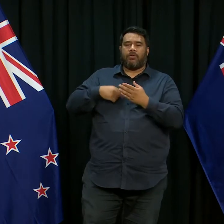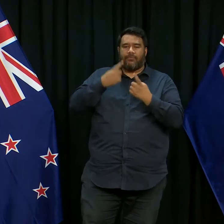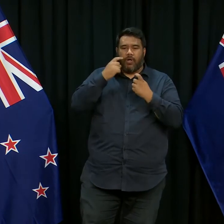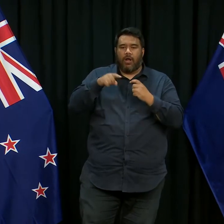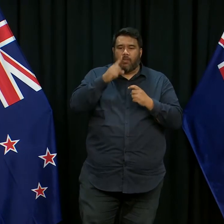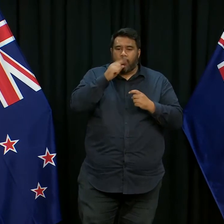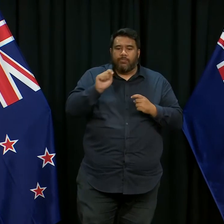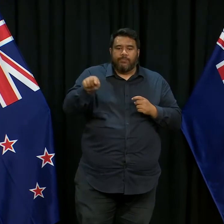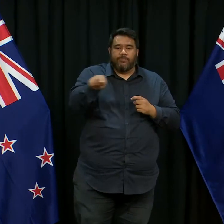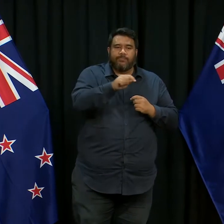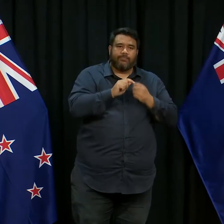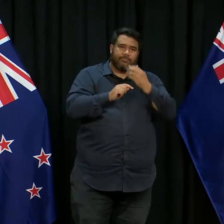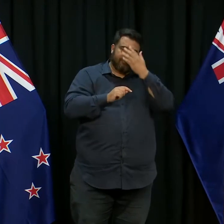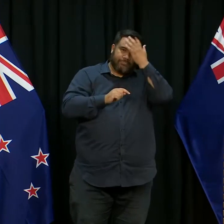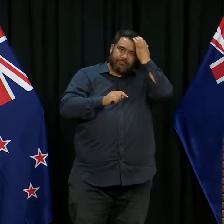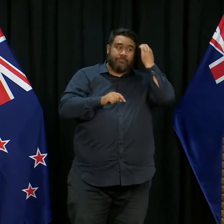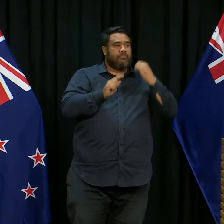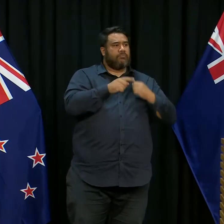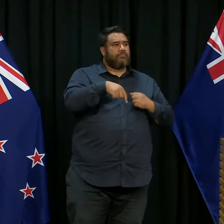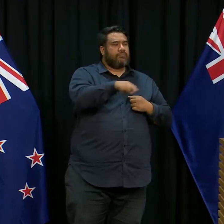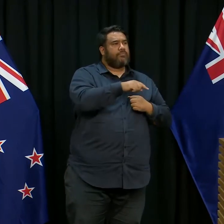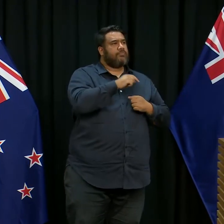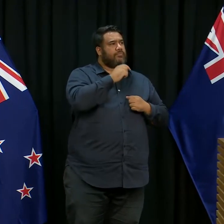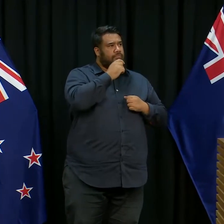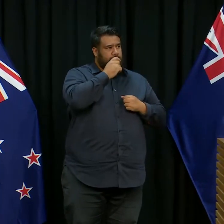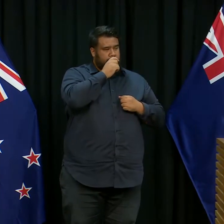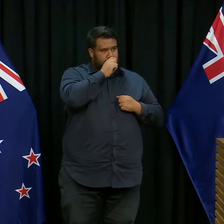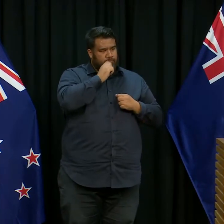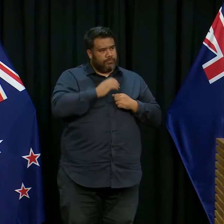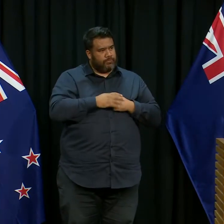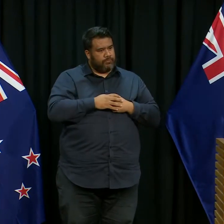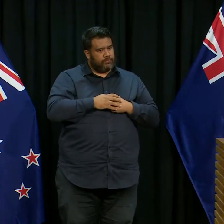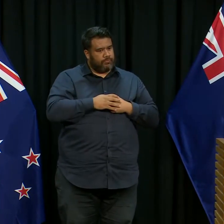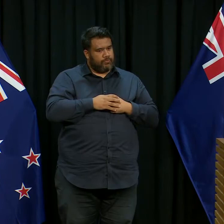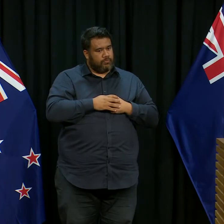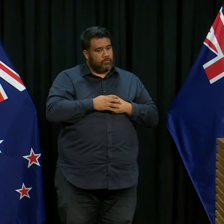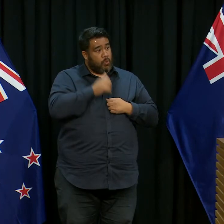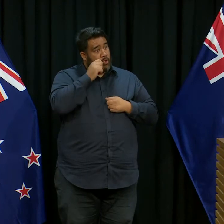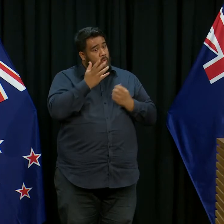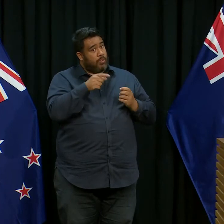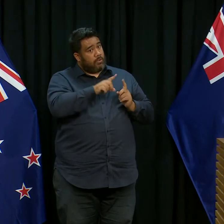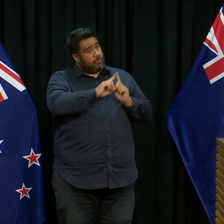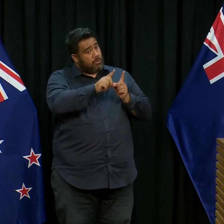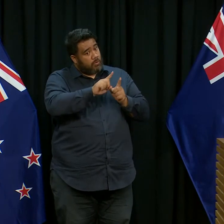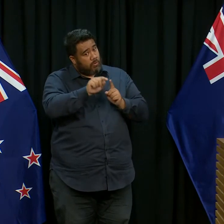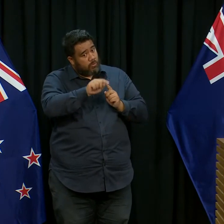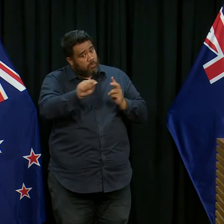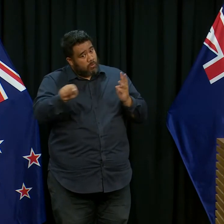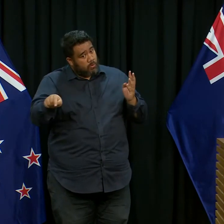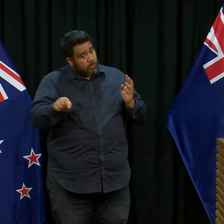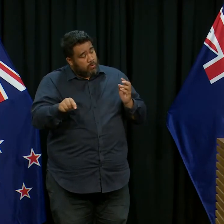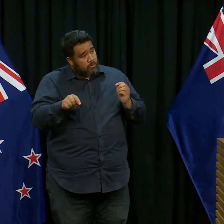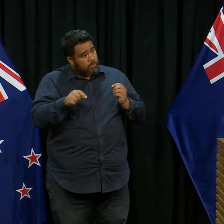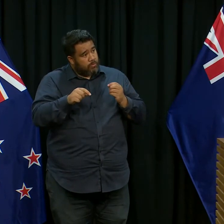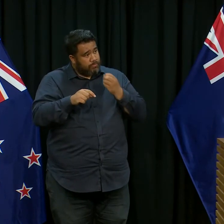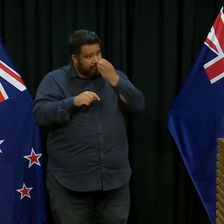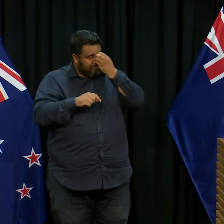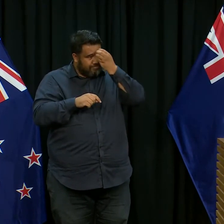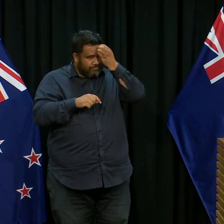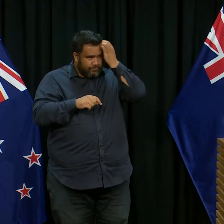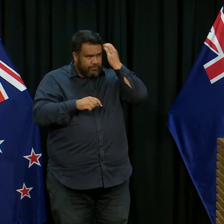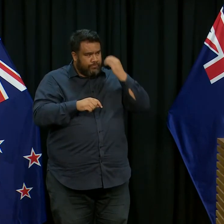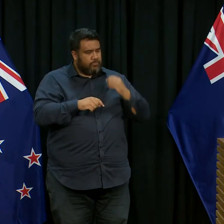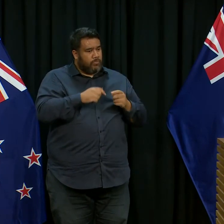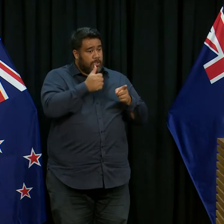But once we knew the venues they had been, we were able to send out a notification to other people who had scanned